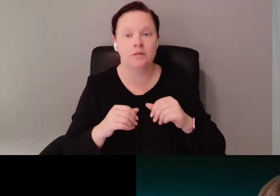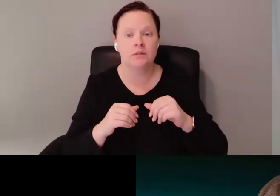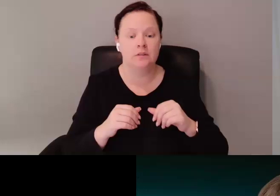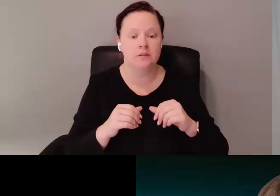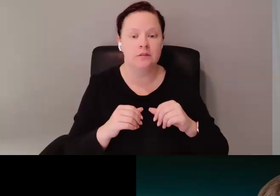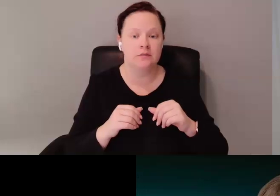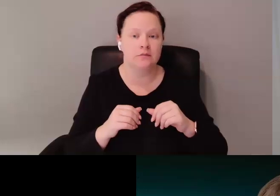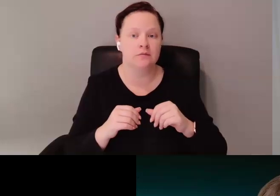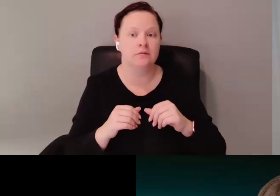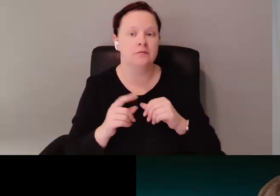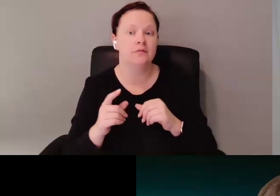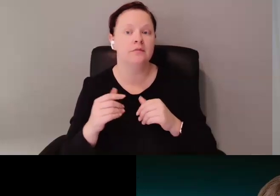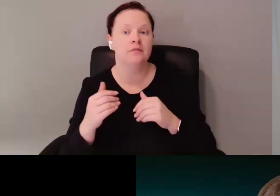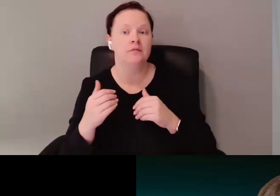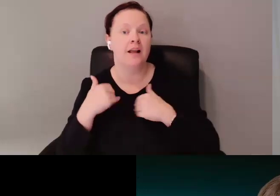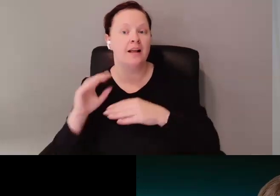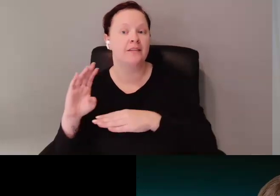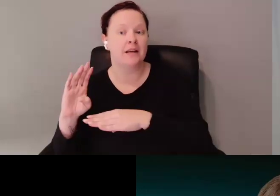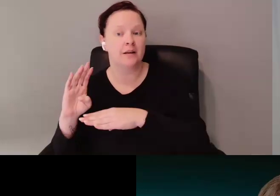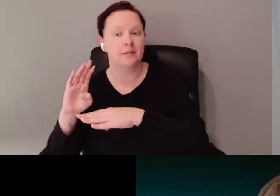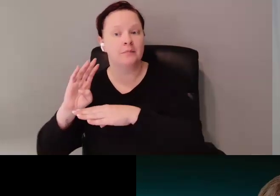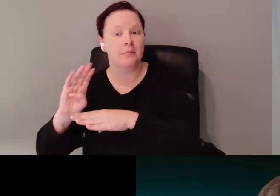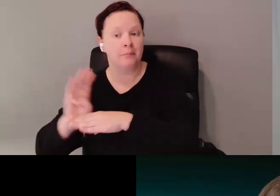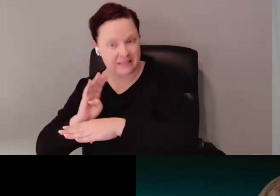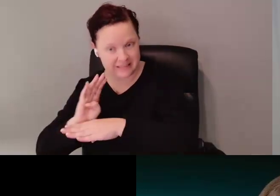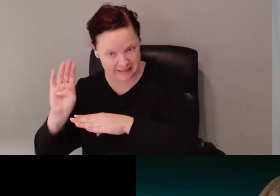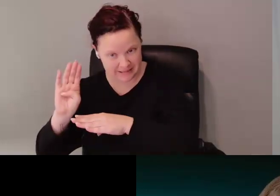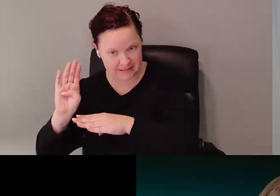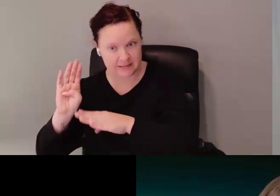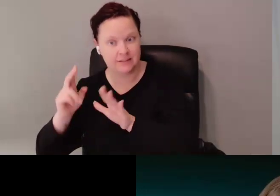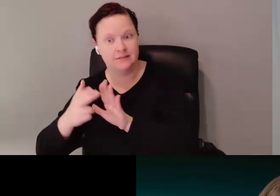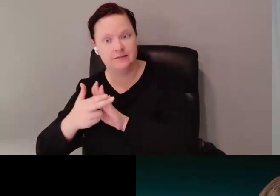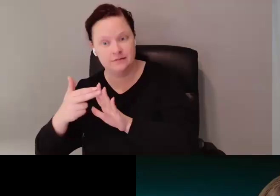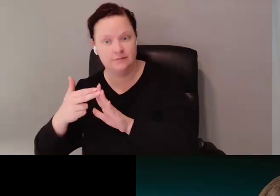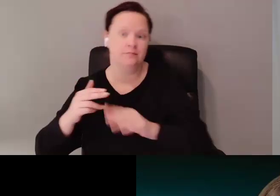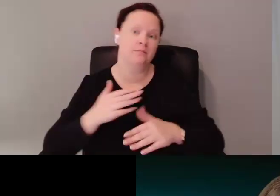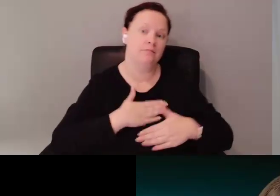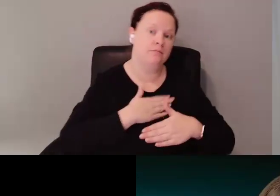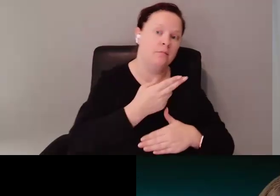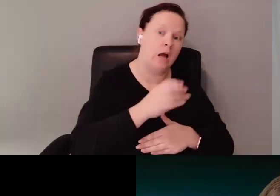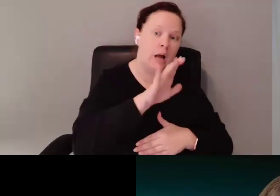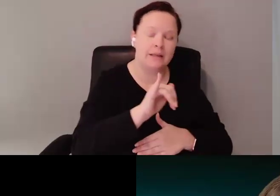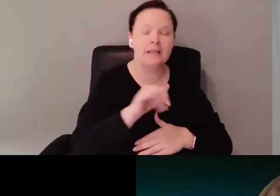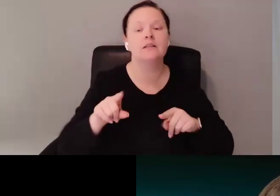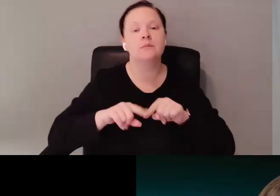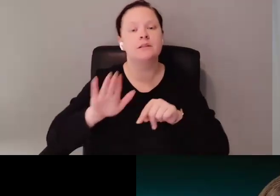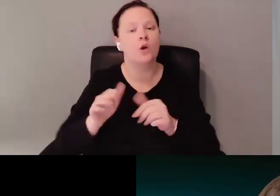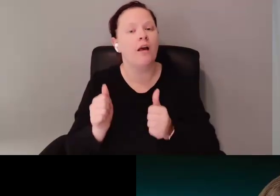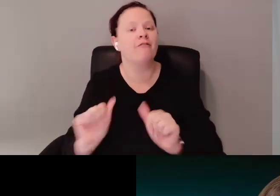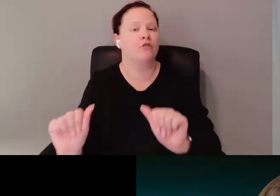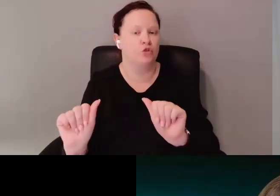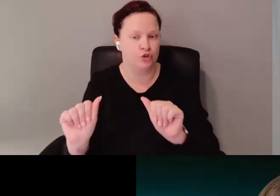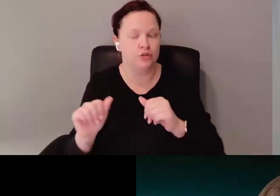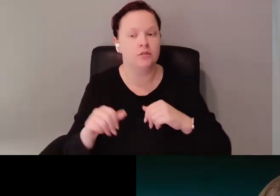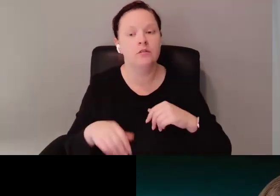actually having a business, how the IRS designates business versus hobby is the amount of effort you're putting into it. If